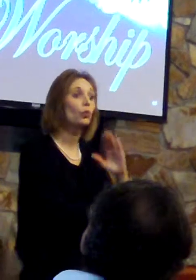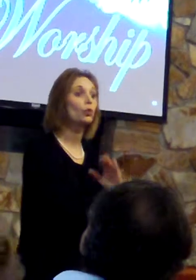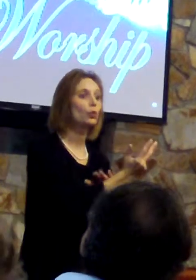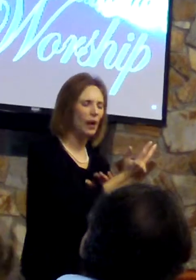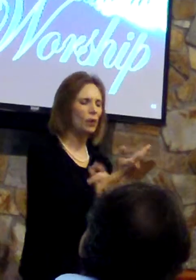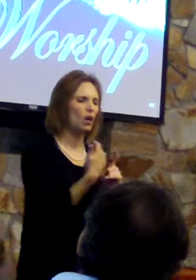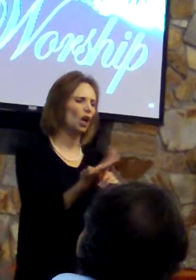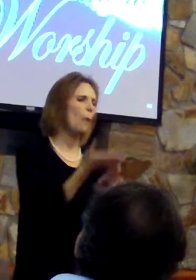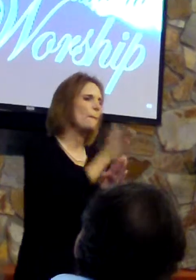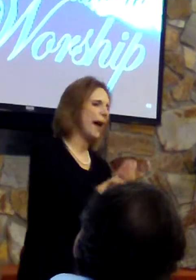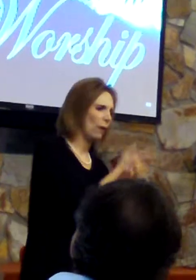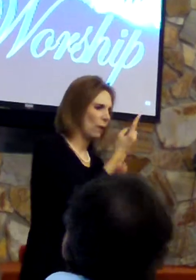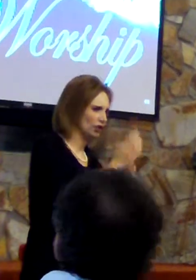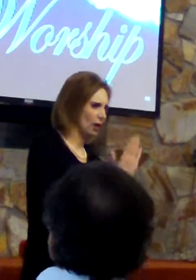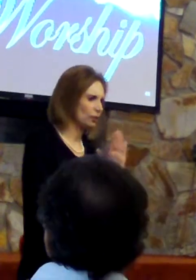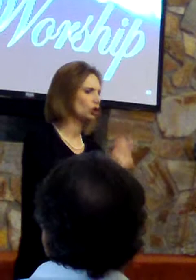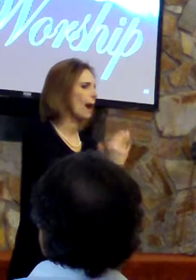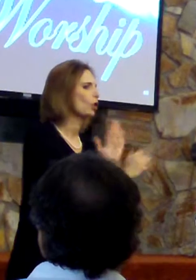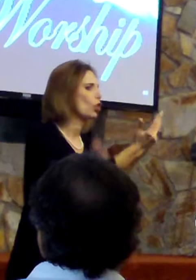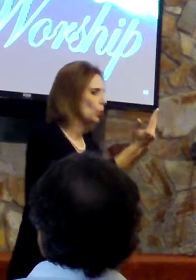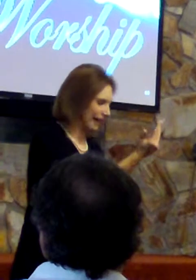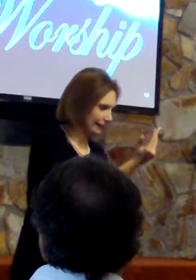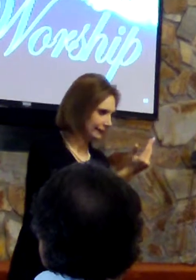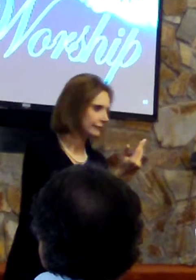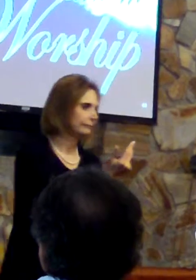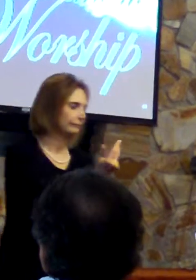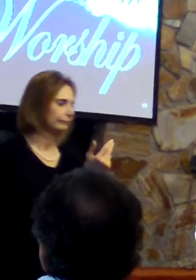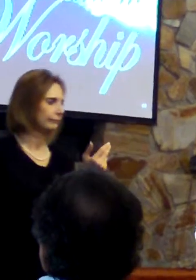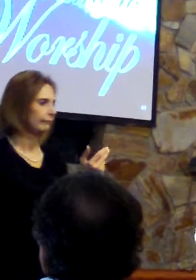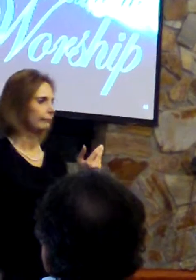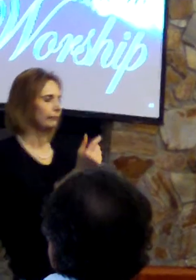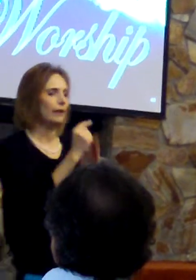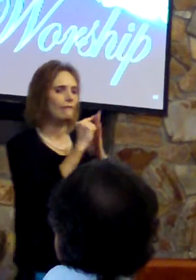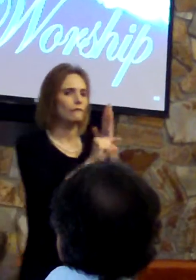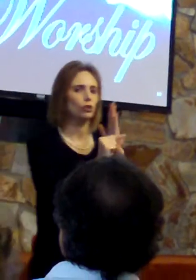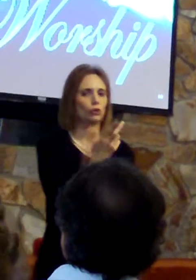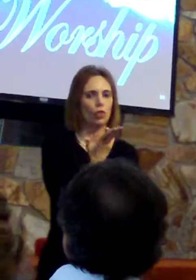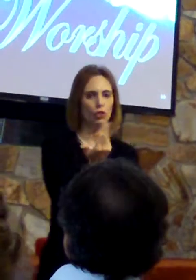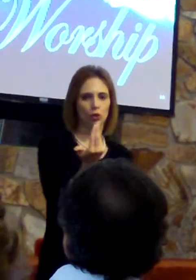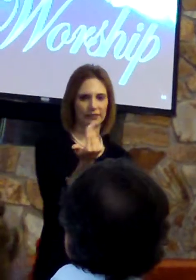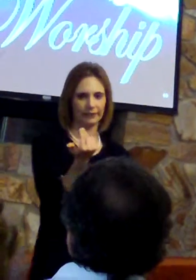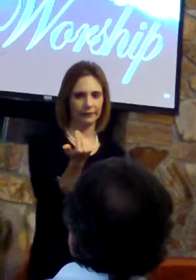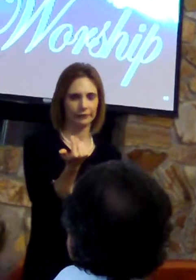Go back one chapter real quick. Exodus chapter 3. Look at verse 13.